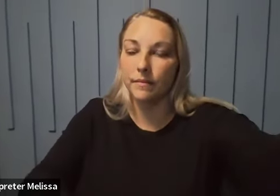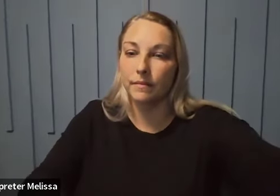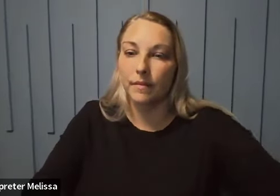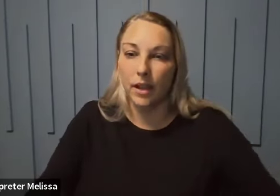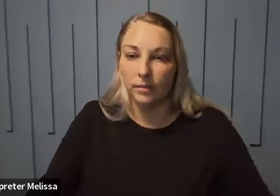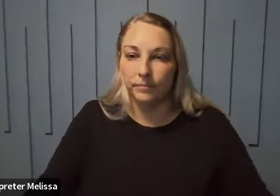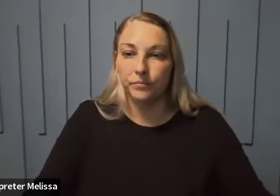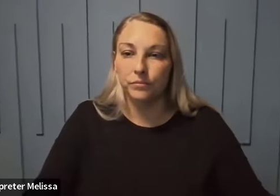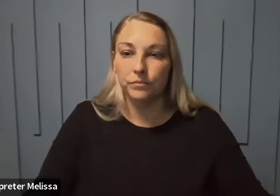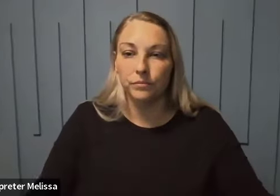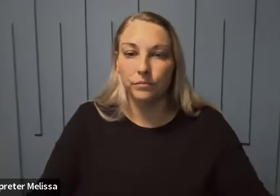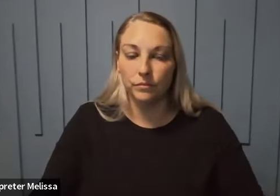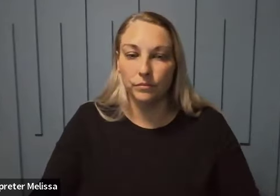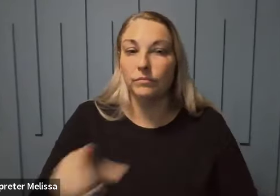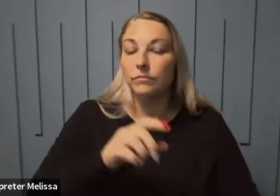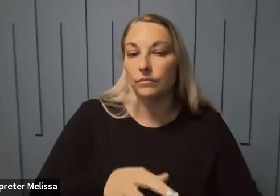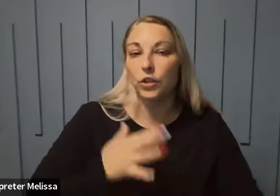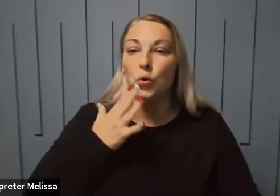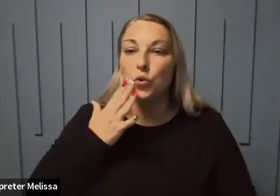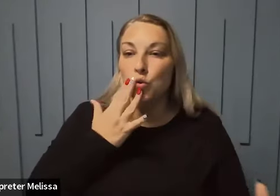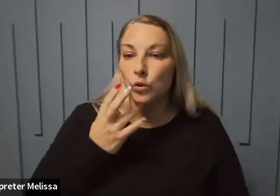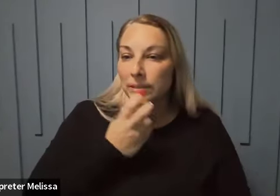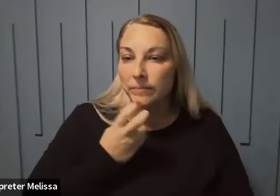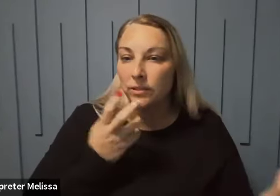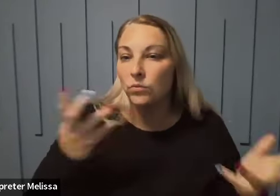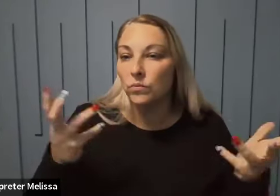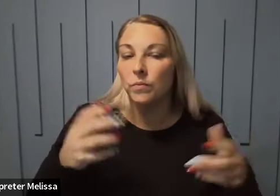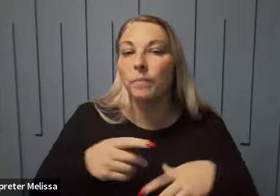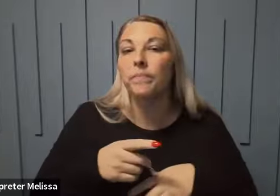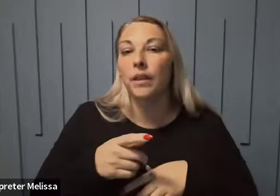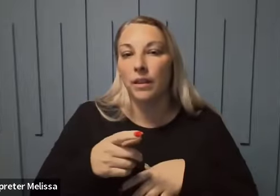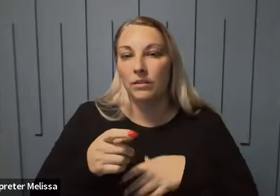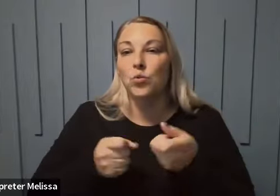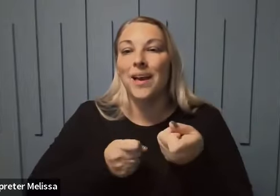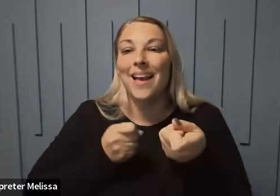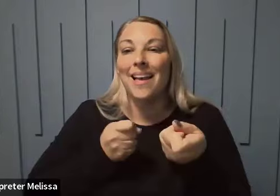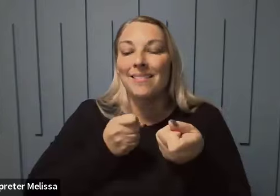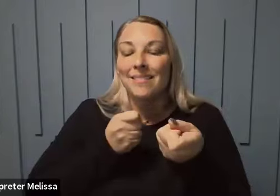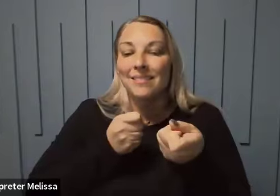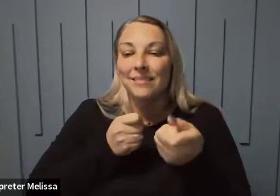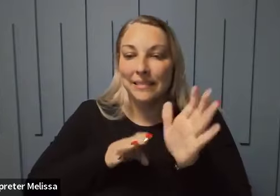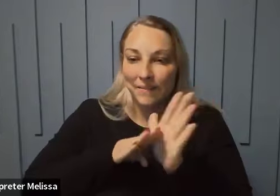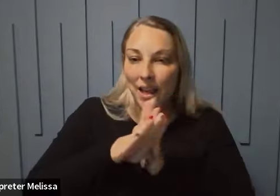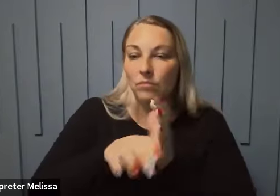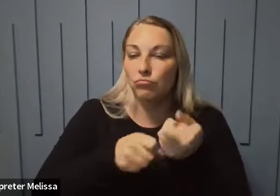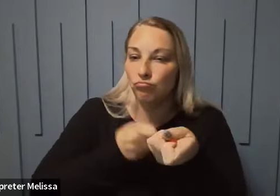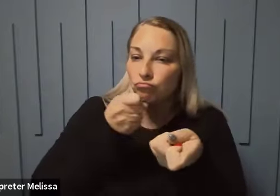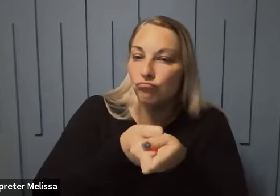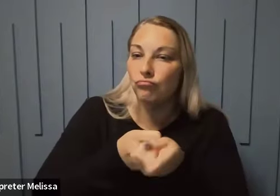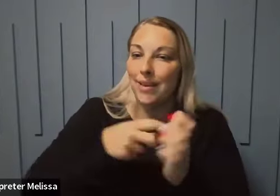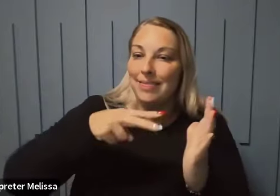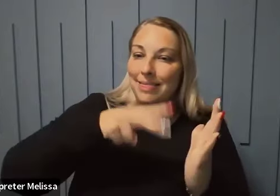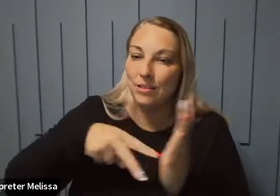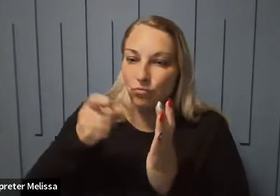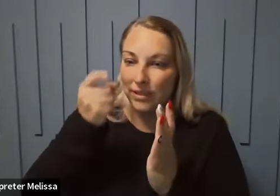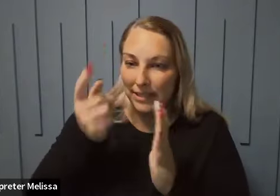So cued speech. It was developed to aid in the acquisition of literacy skills. That was the